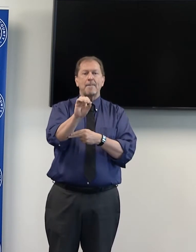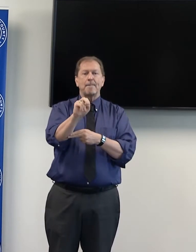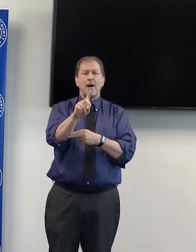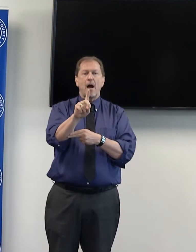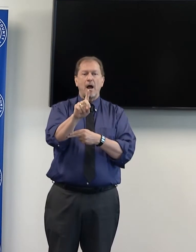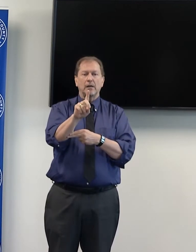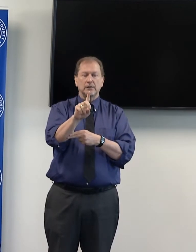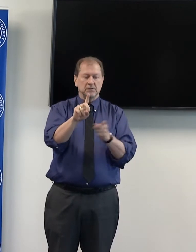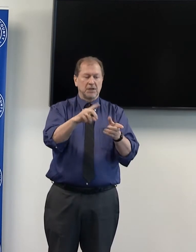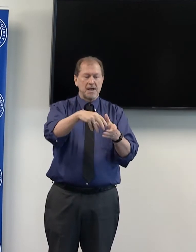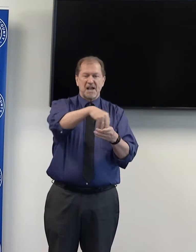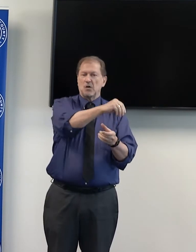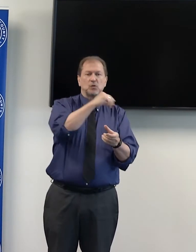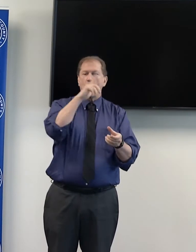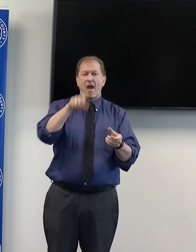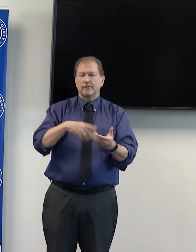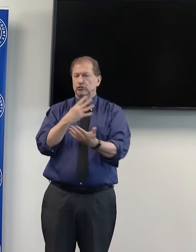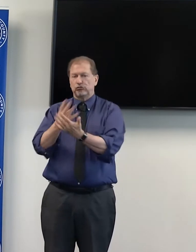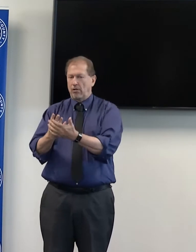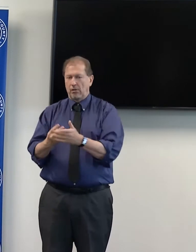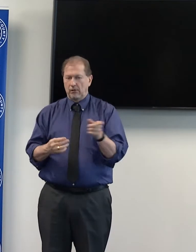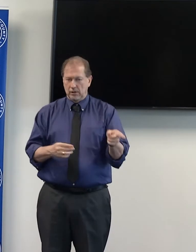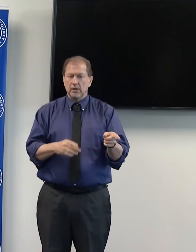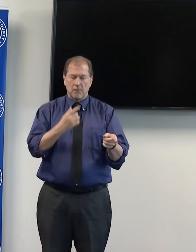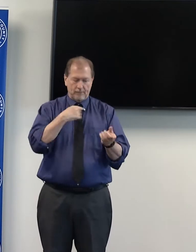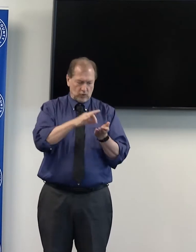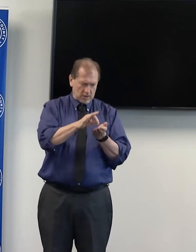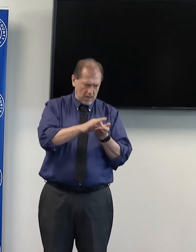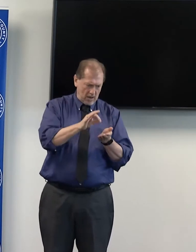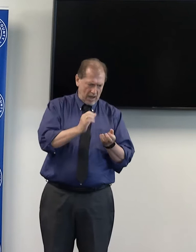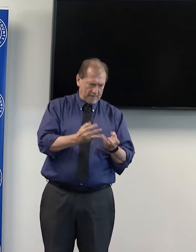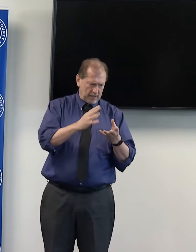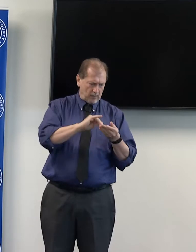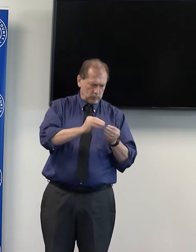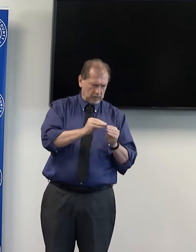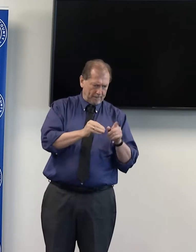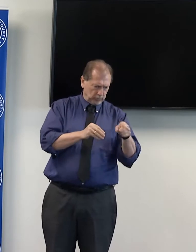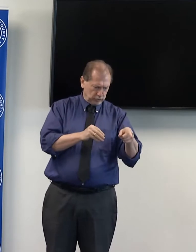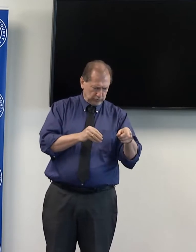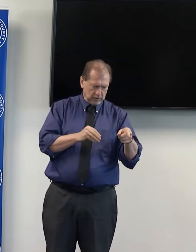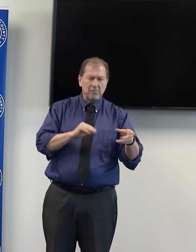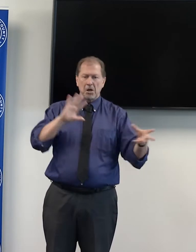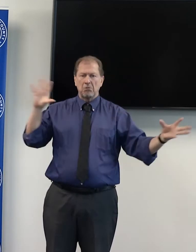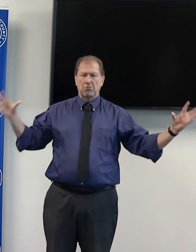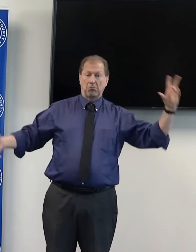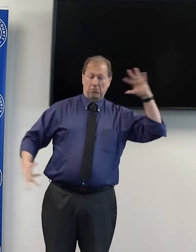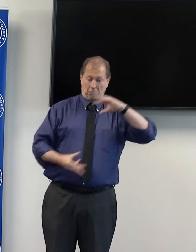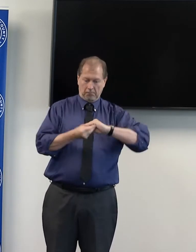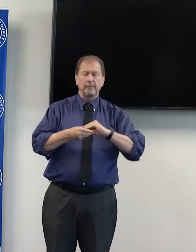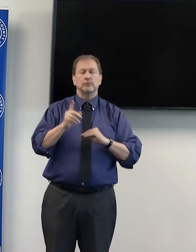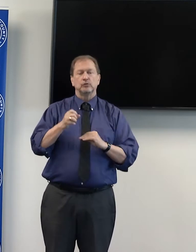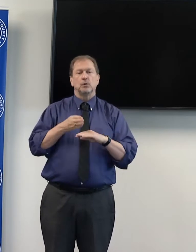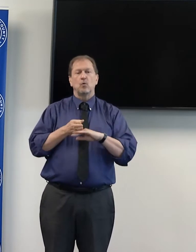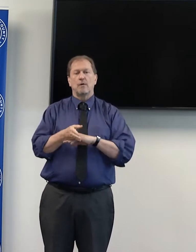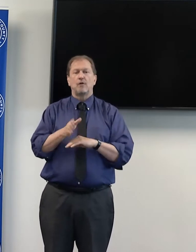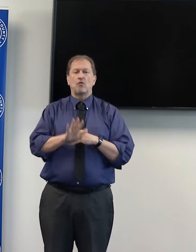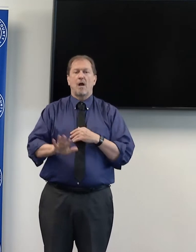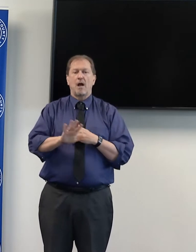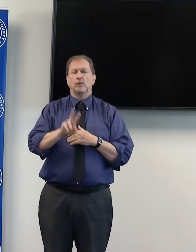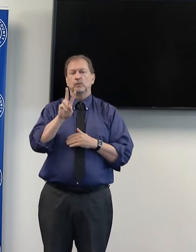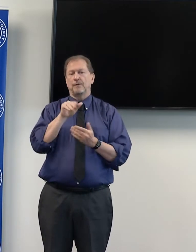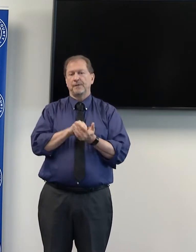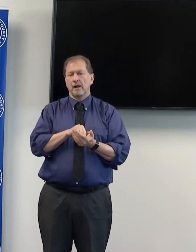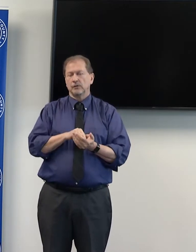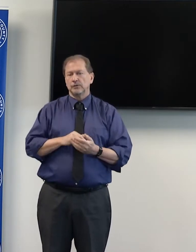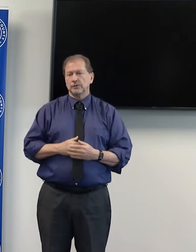will come, but I guarantee you, Greg, they're going to be slow to get those numbers out for the next day or two for sure. But